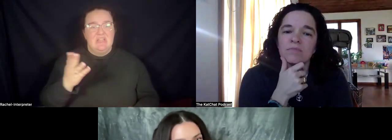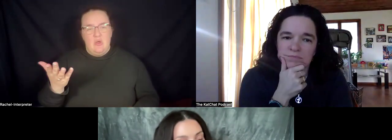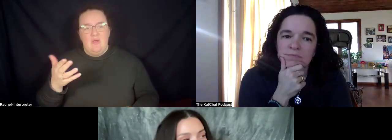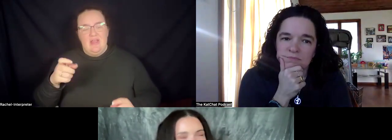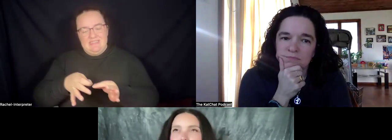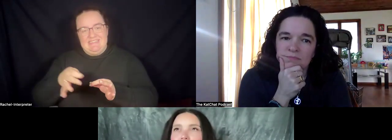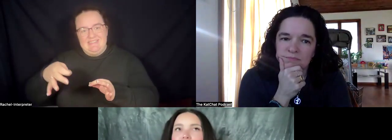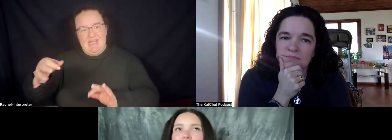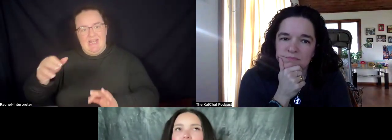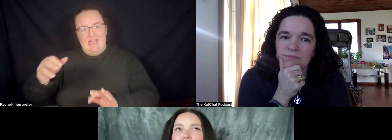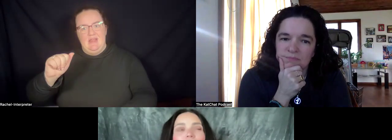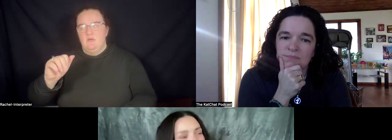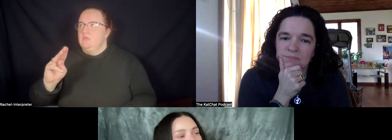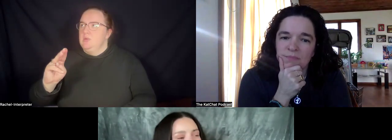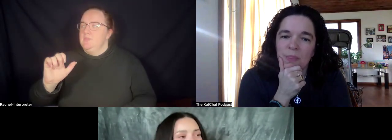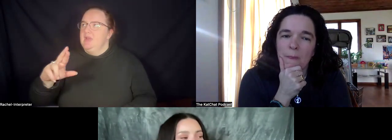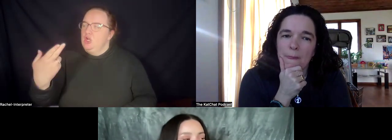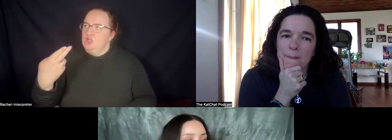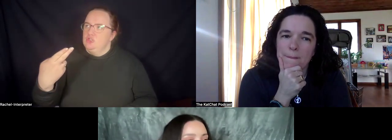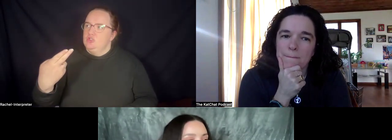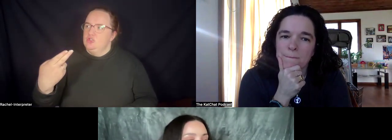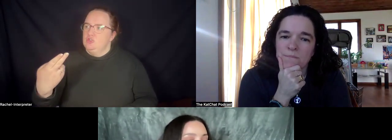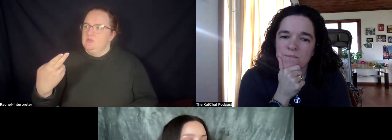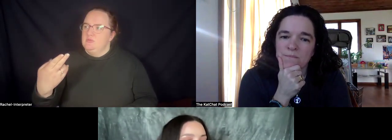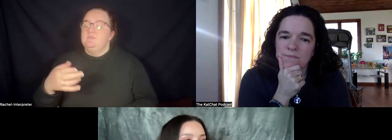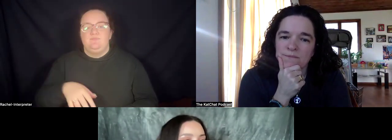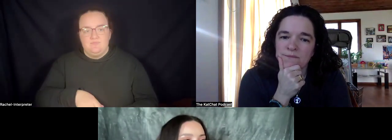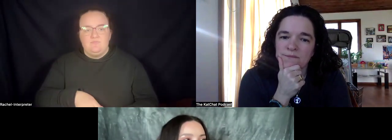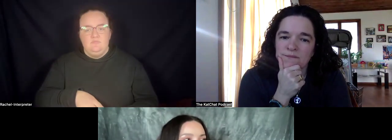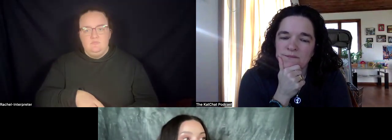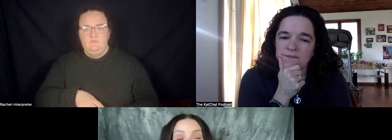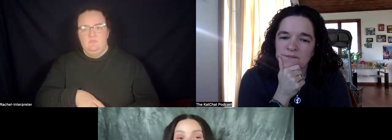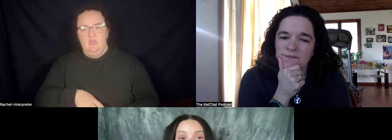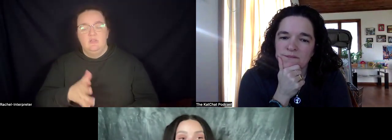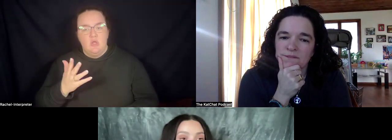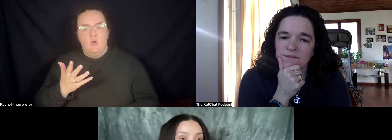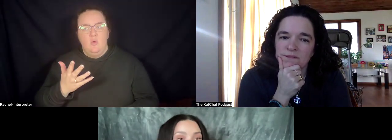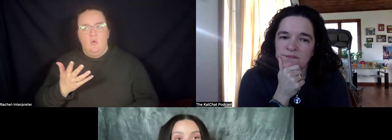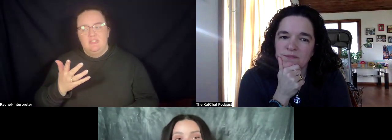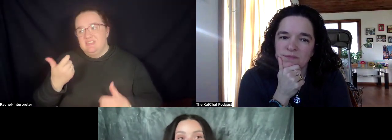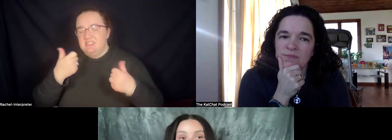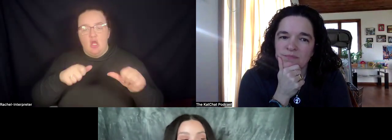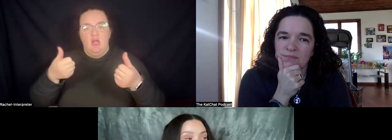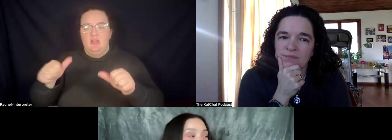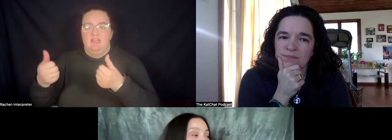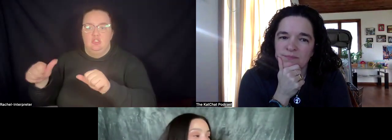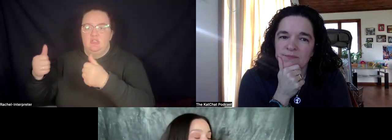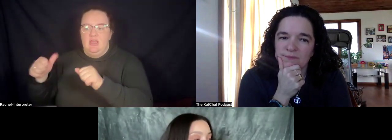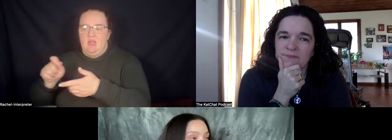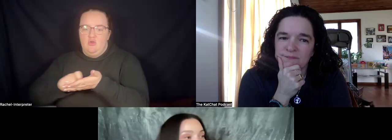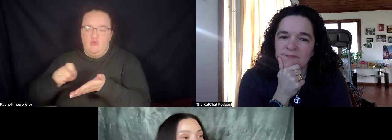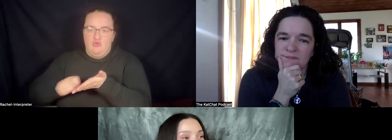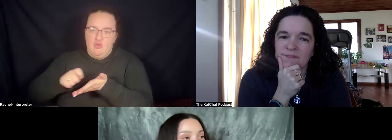to April and March. March, I guess, releases there. And yeah, so just auditioning and writing